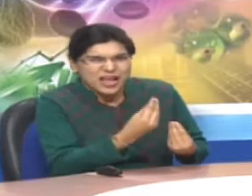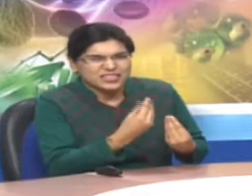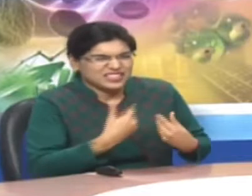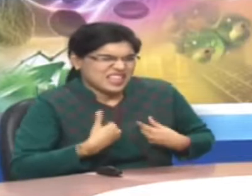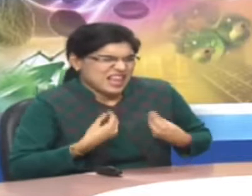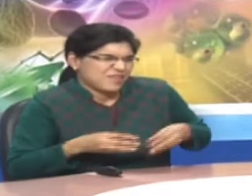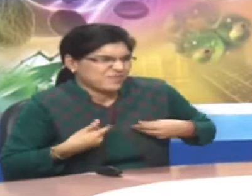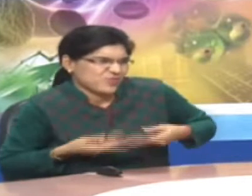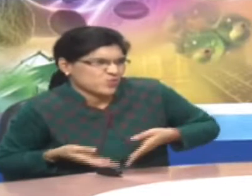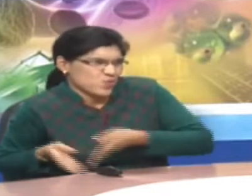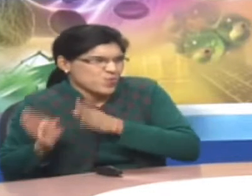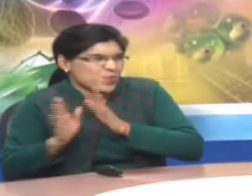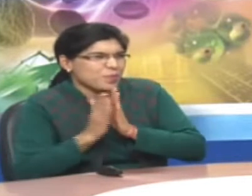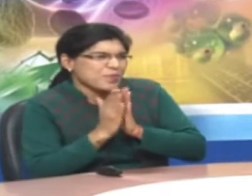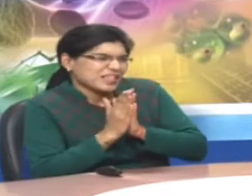and thank God